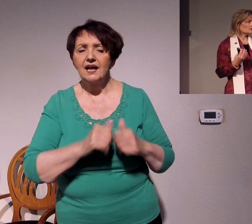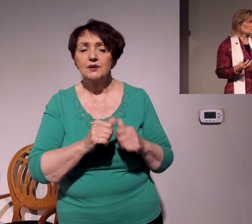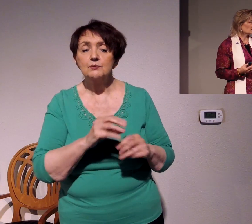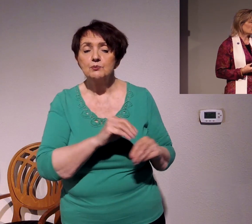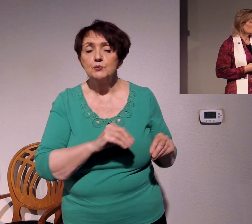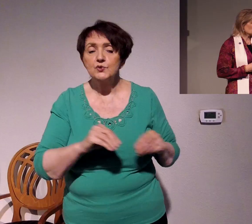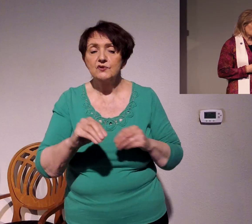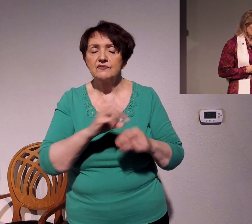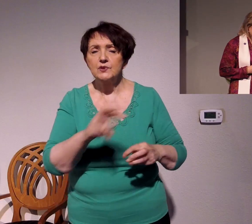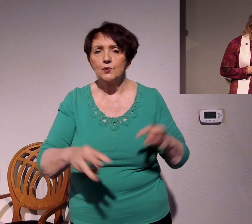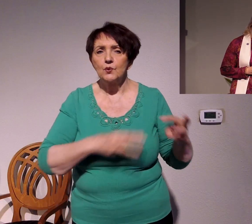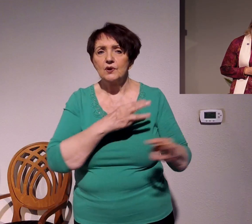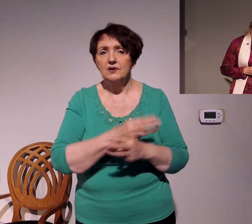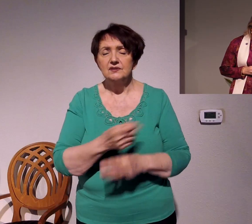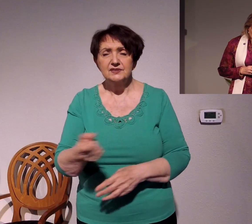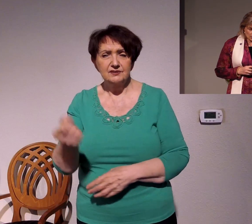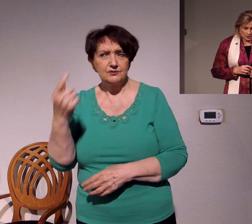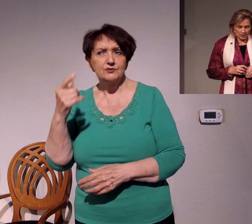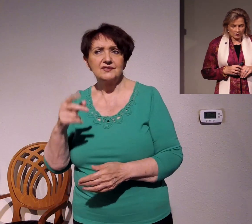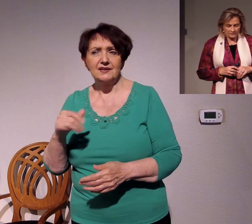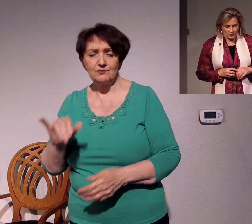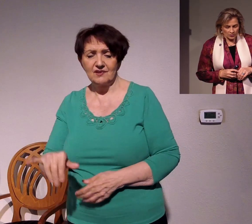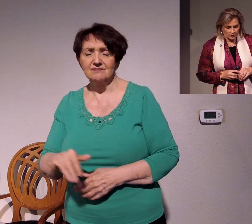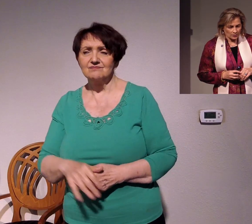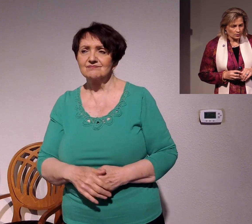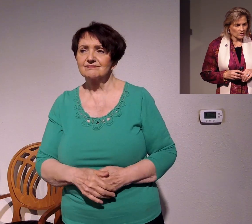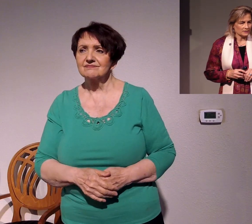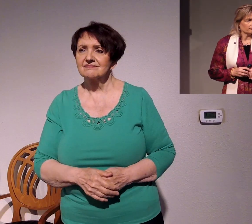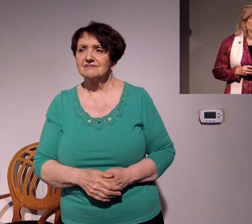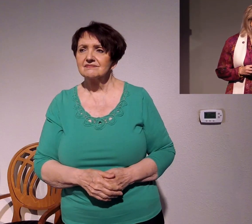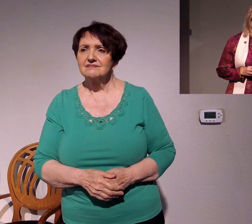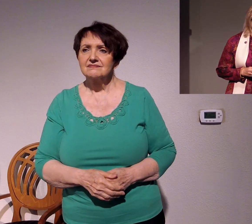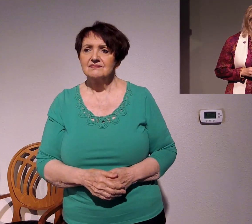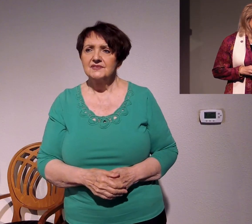world and to really understand this. So for,